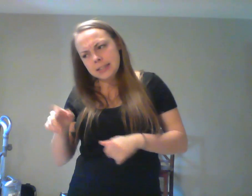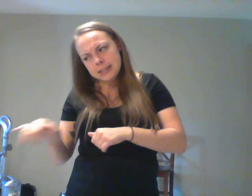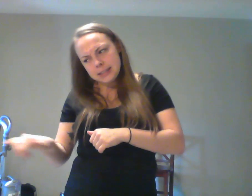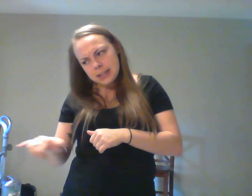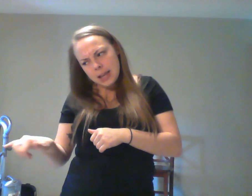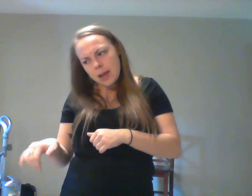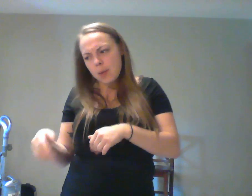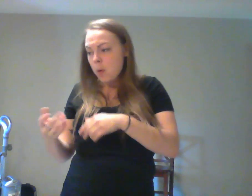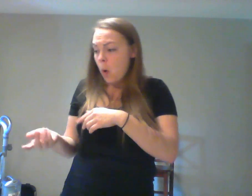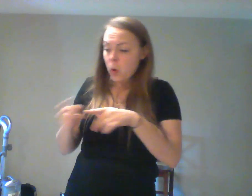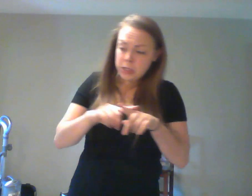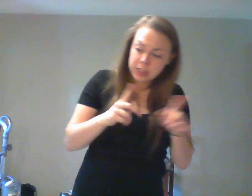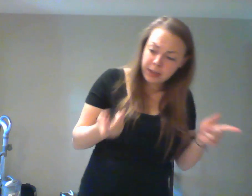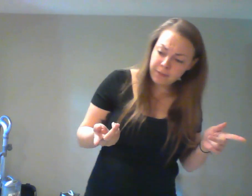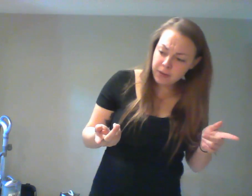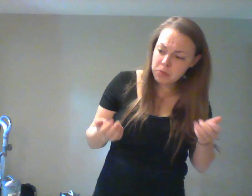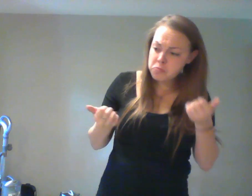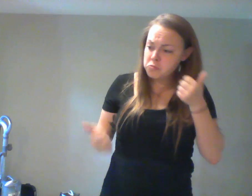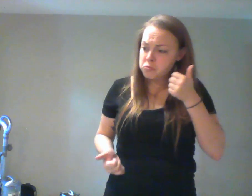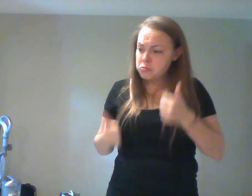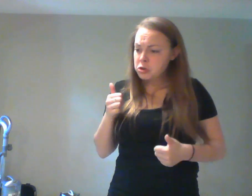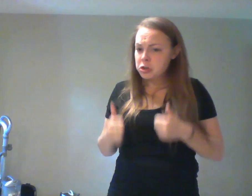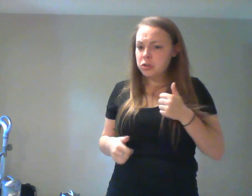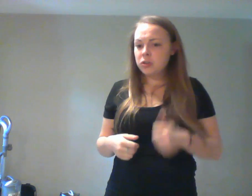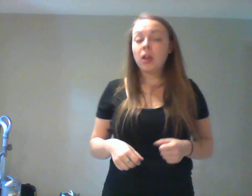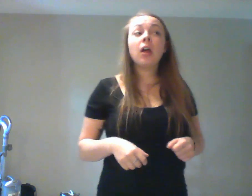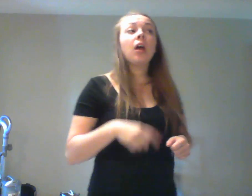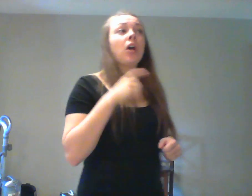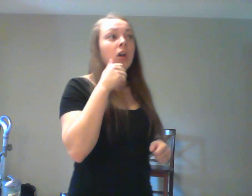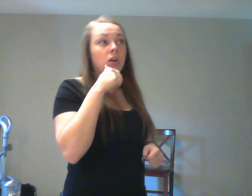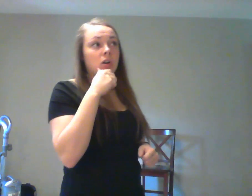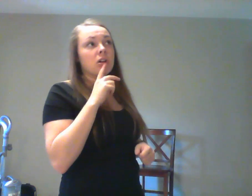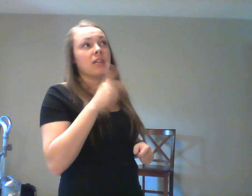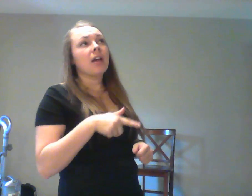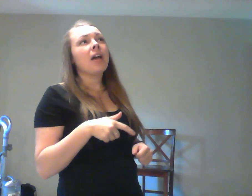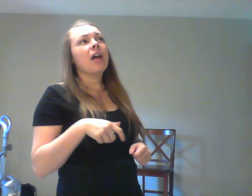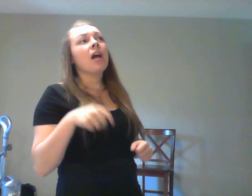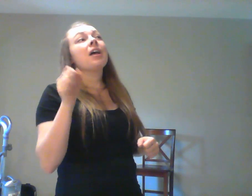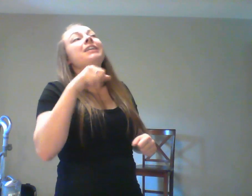Go ahead and write that one down. That's an excellent fact so far. Make sure we delve back in our text and find it.